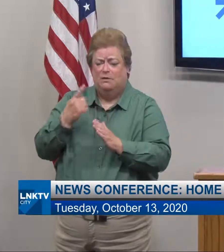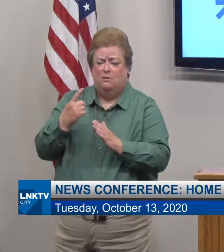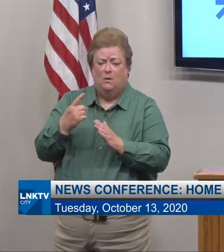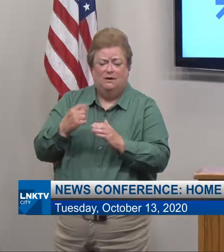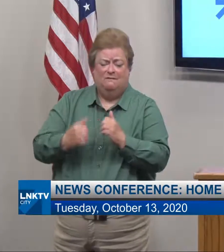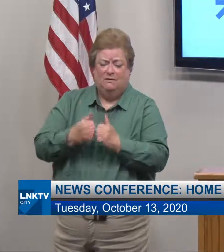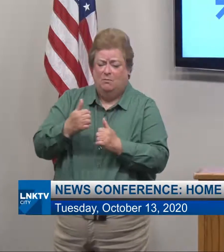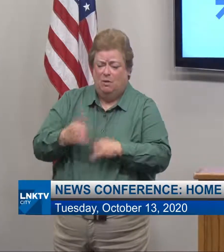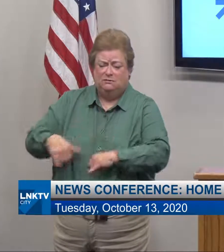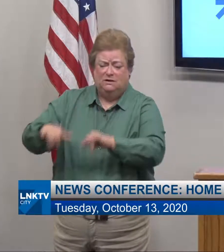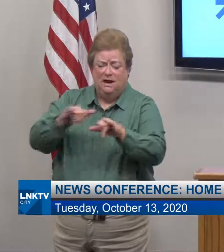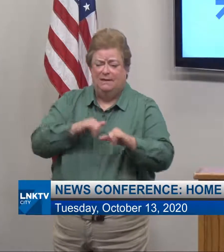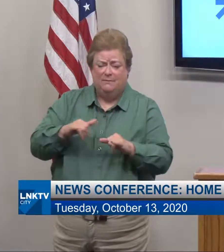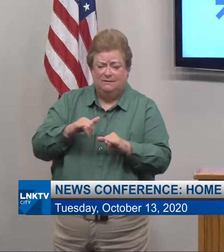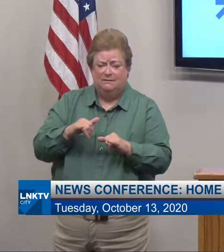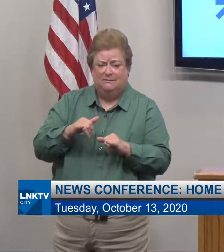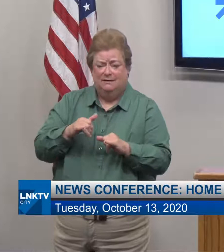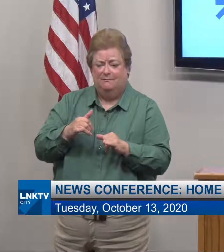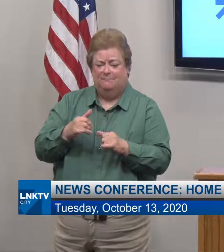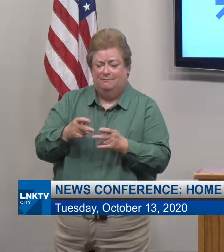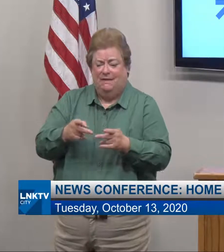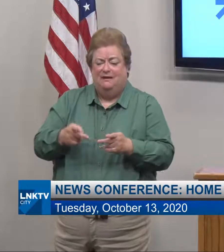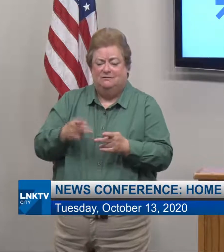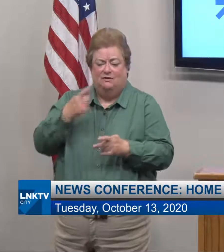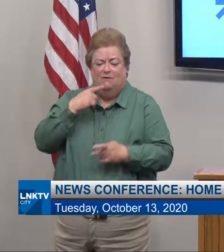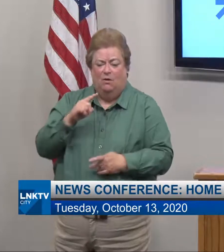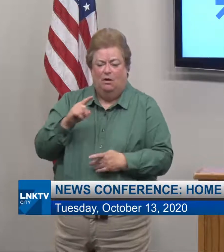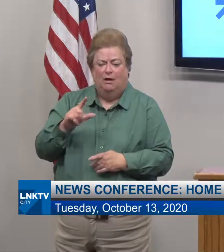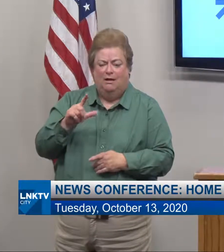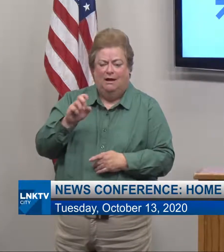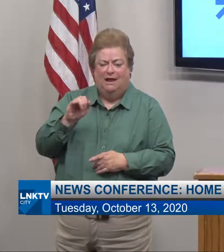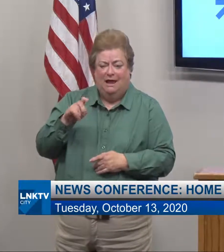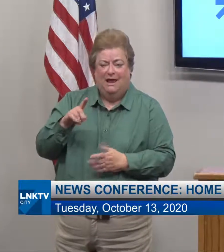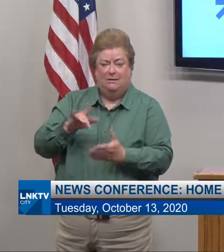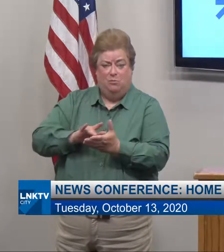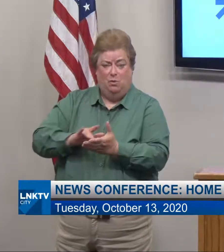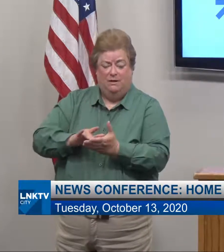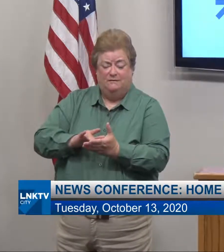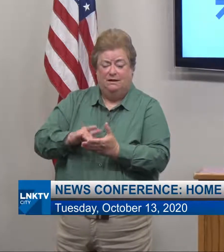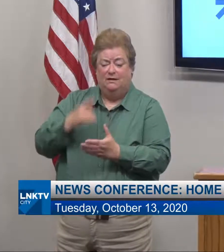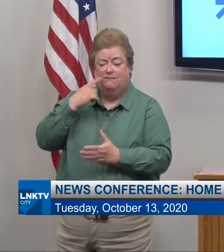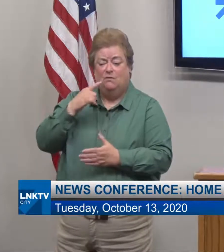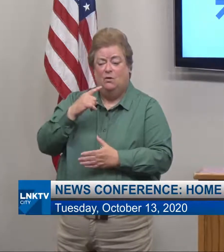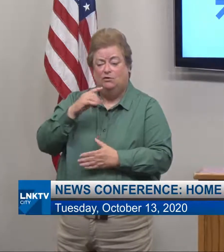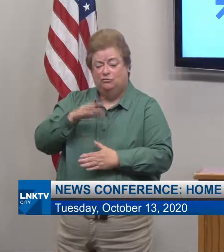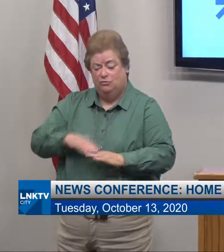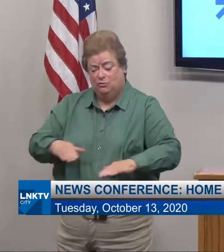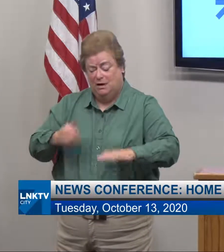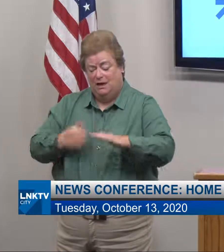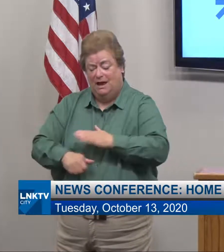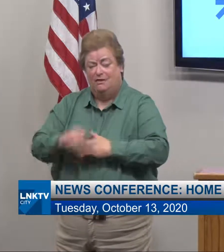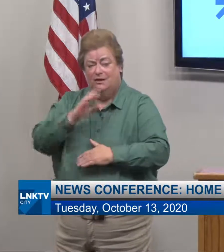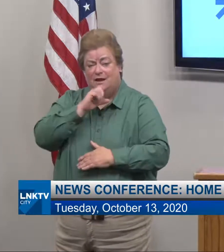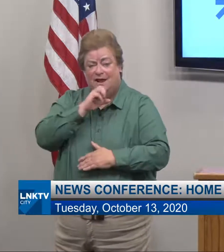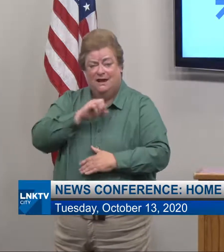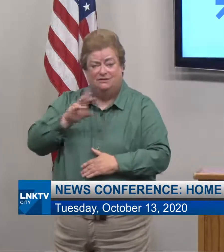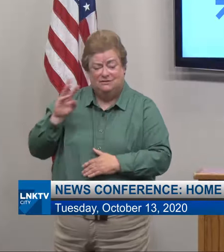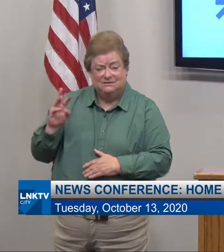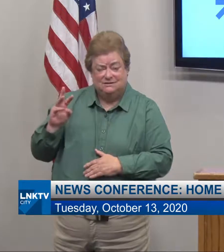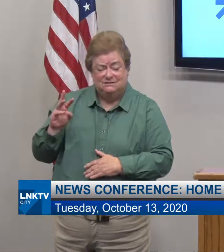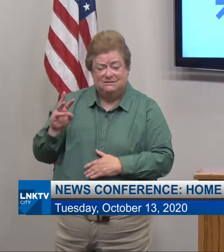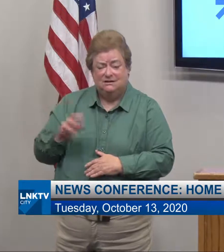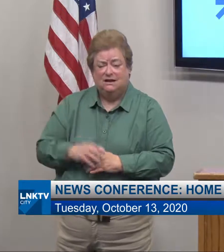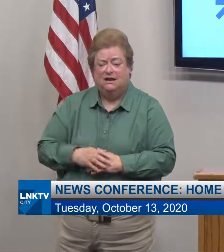sources of lead poisoning in children, and children under the age of 6 are especially vulnerable, and exposure can have